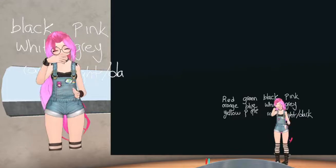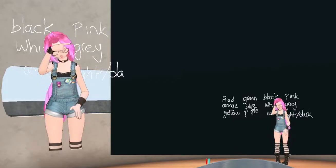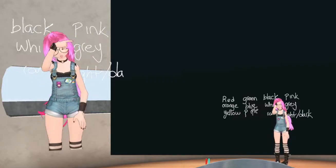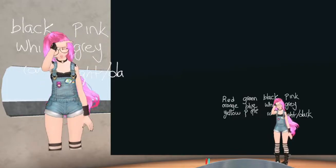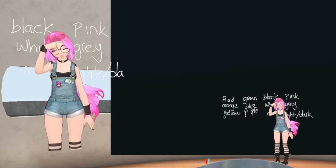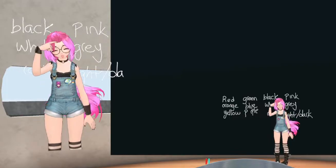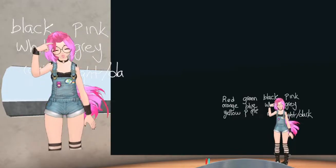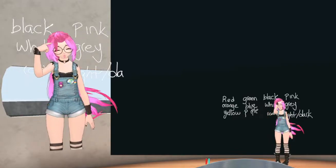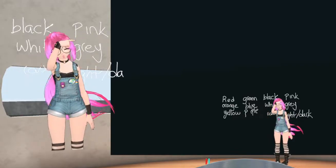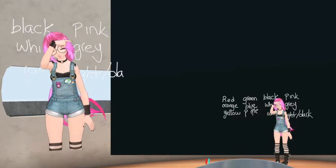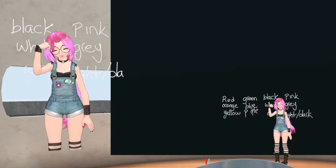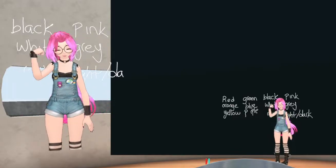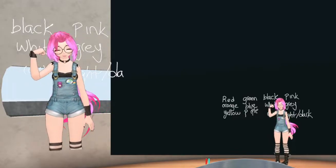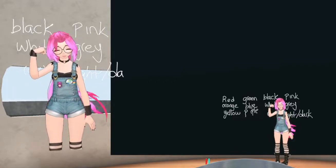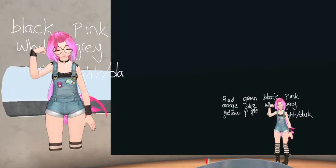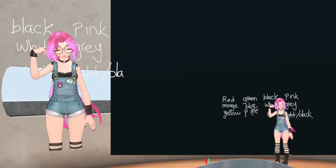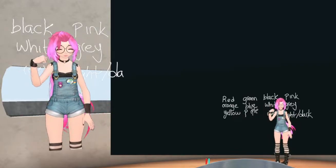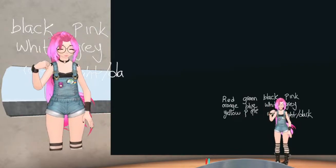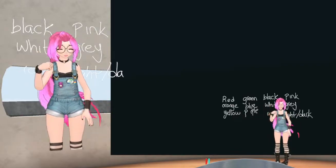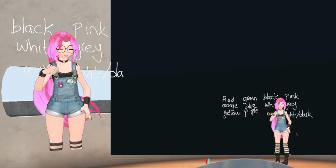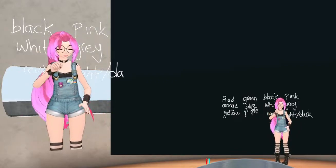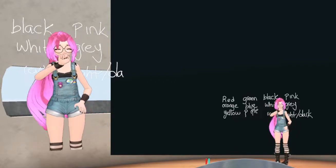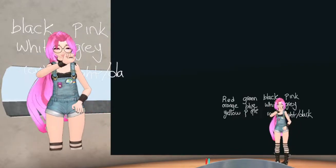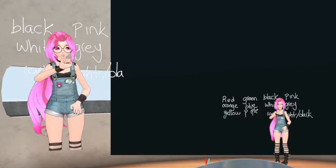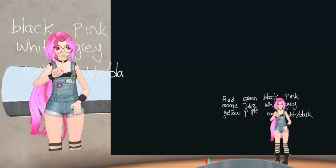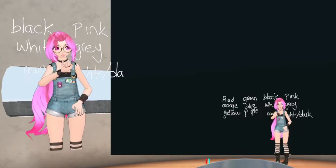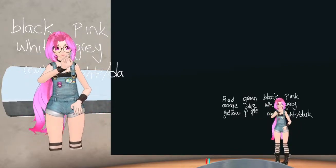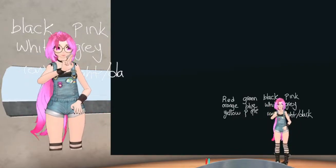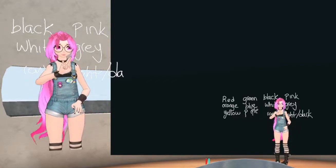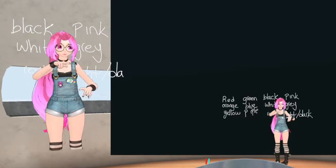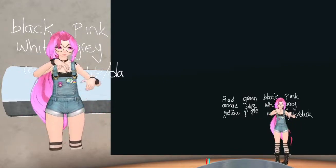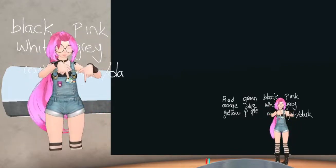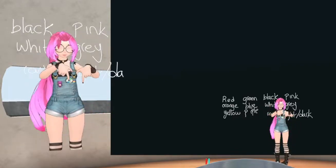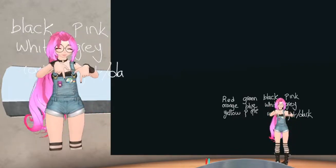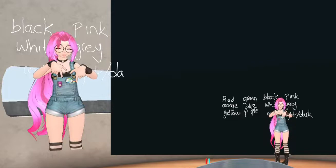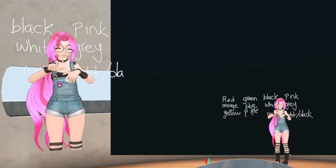multiple times, because if I do this, that means